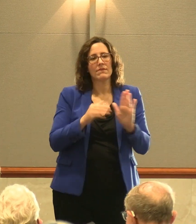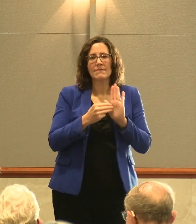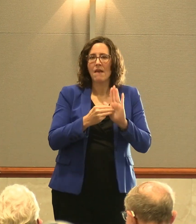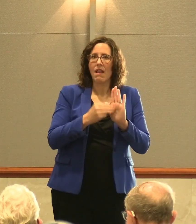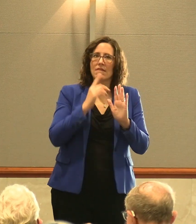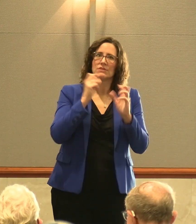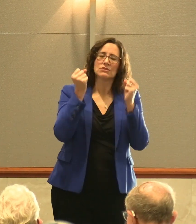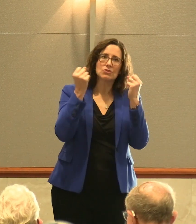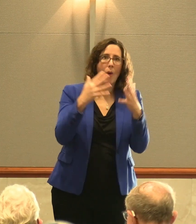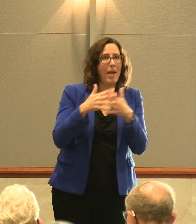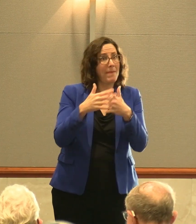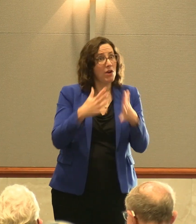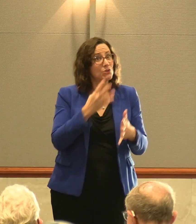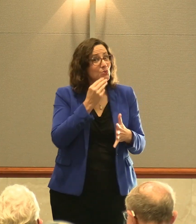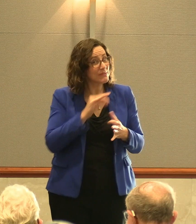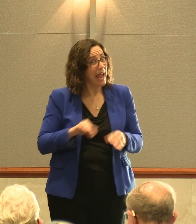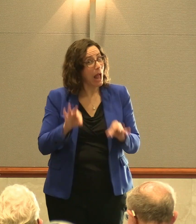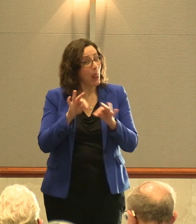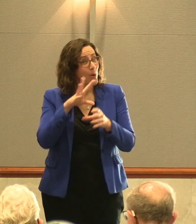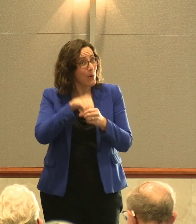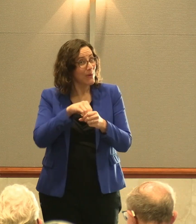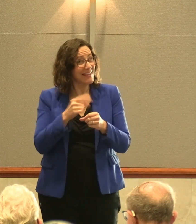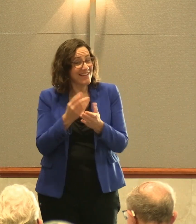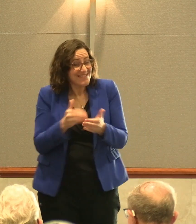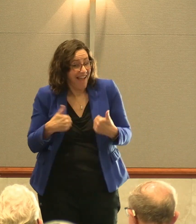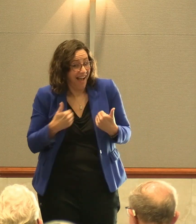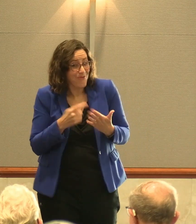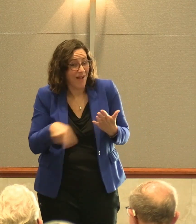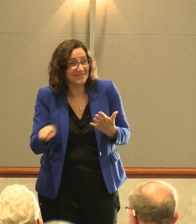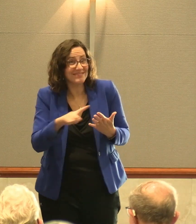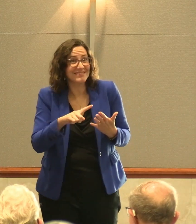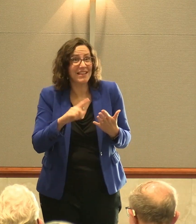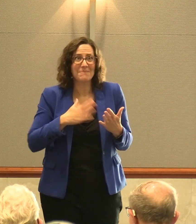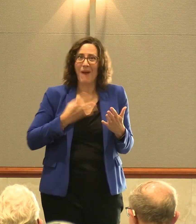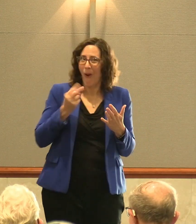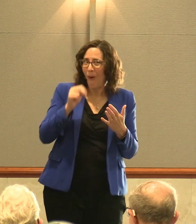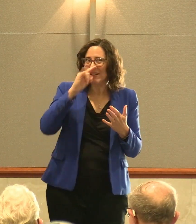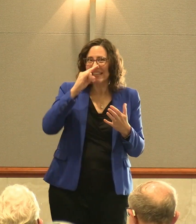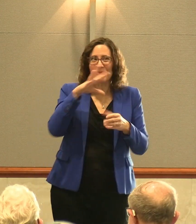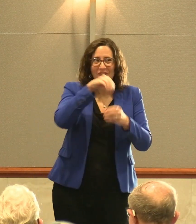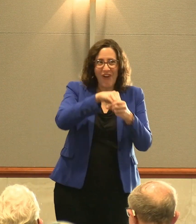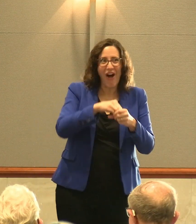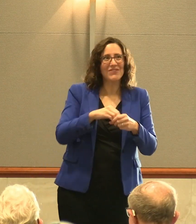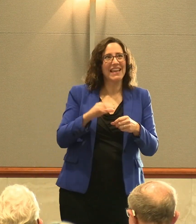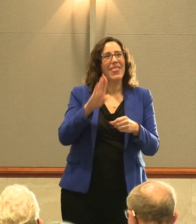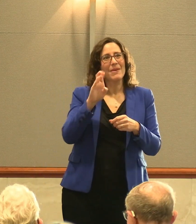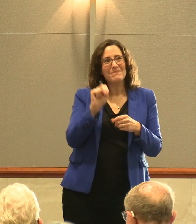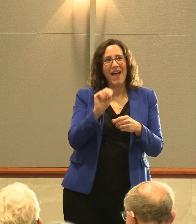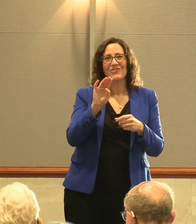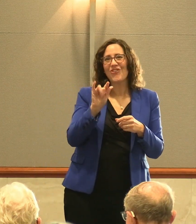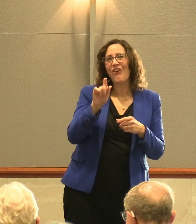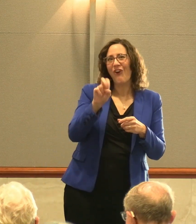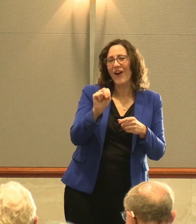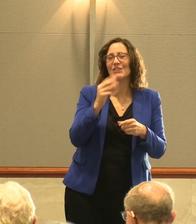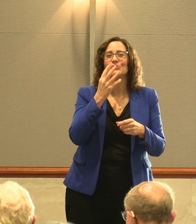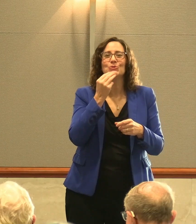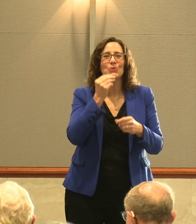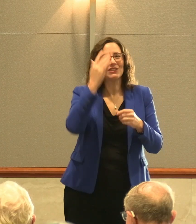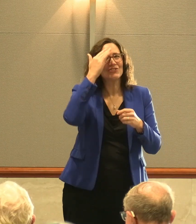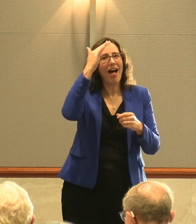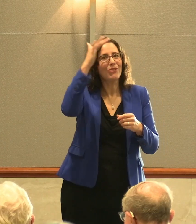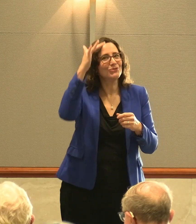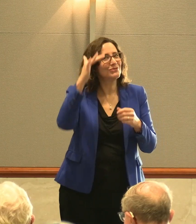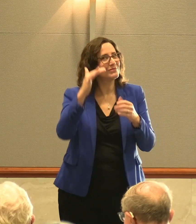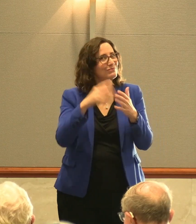many American Jews, including young ones. My own kids were all a part of the Ben Cardin Jewish Scholars Program. And thank